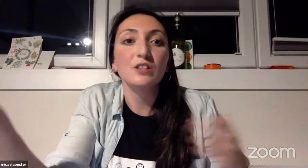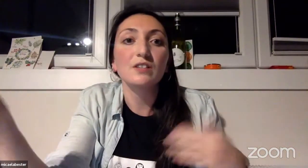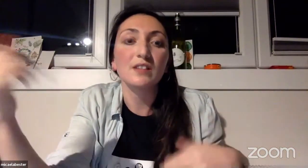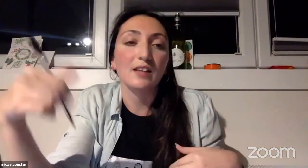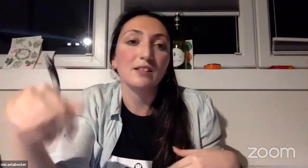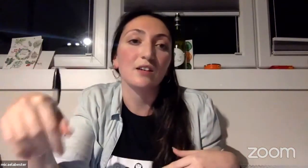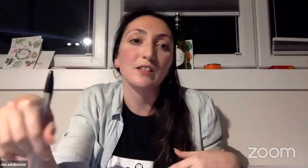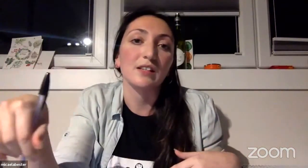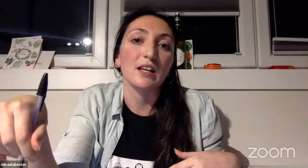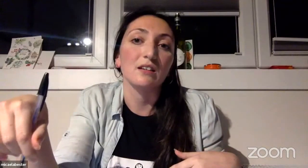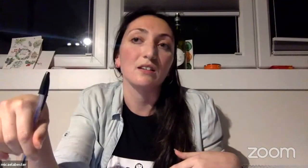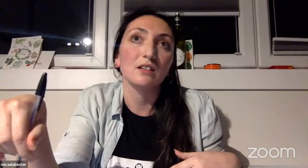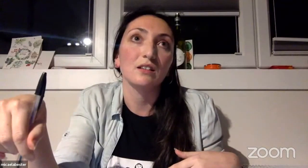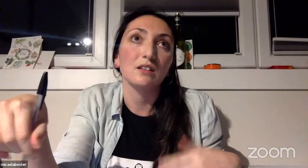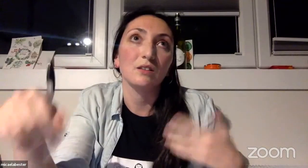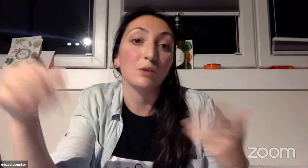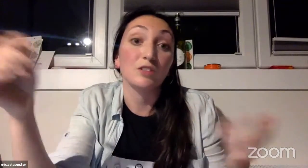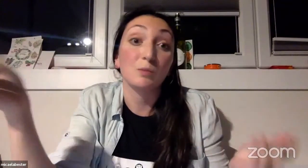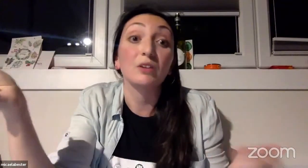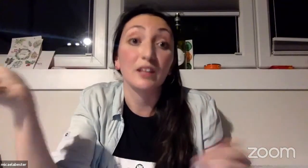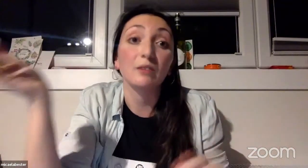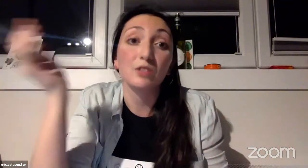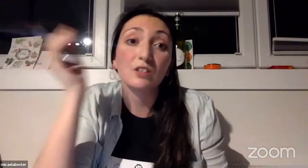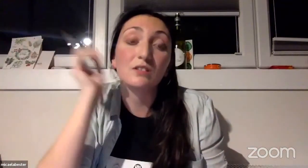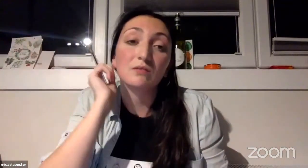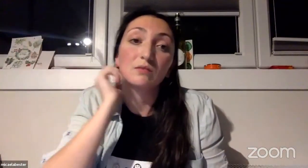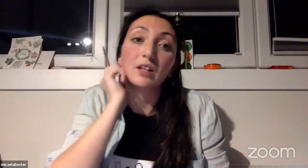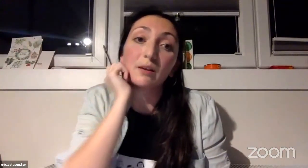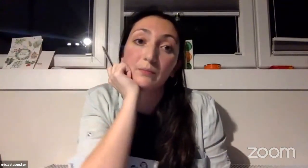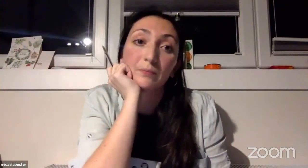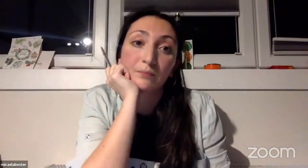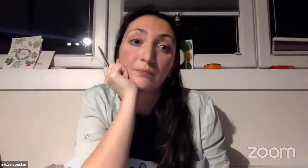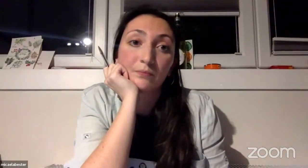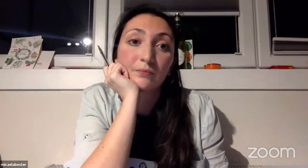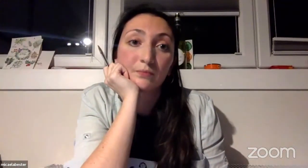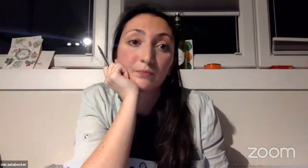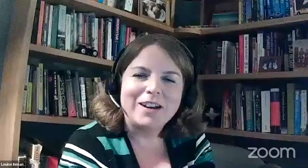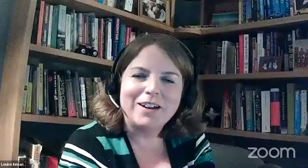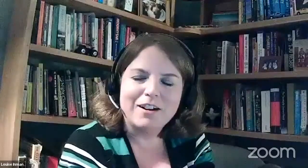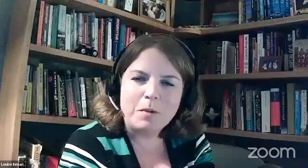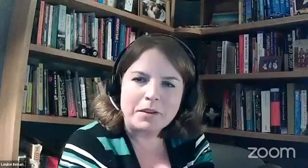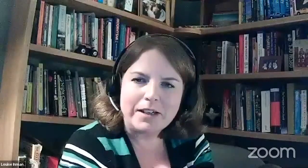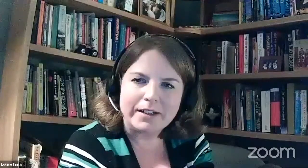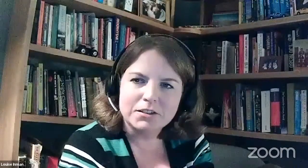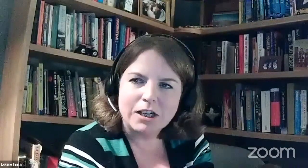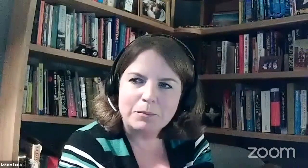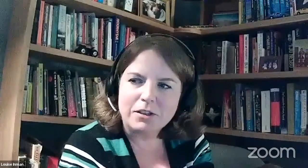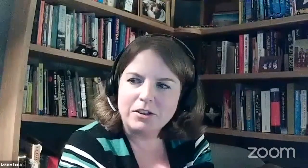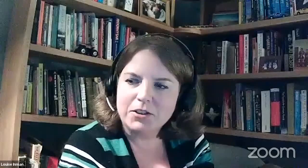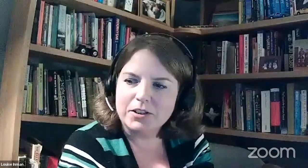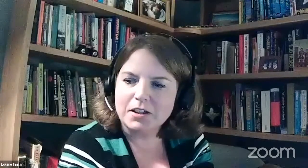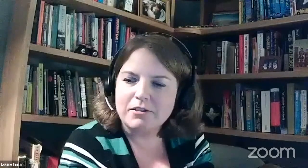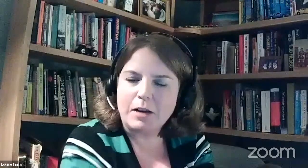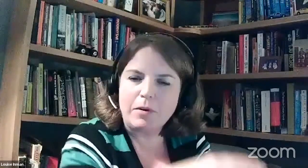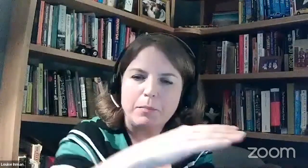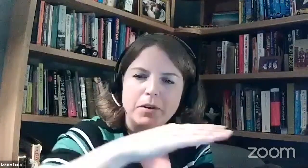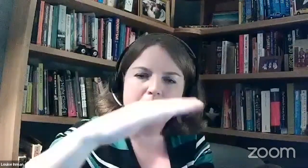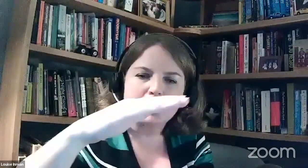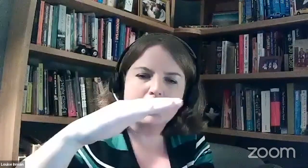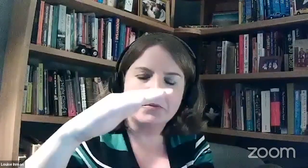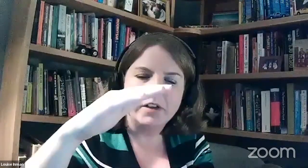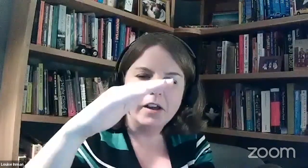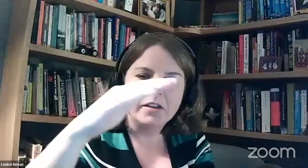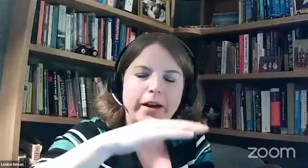sign languages as there is in the world's spoken languages. Yeah. And I can't remember the technical term that you used to describe it,